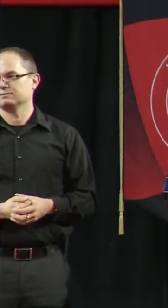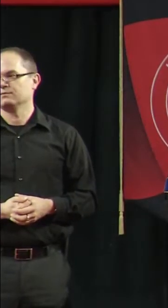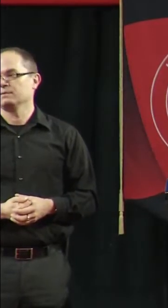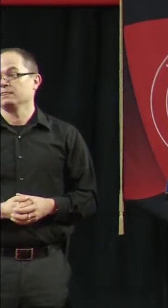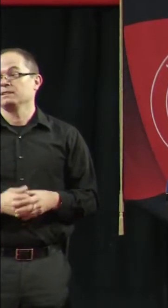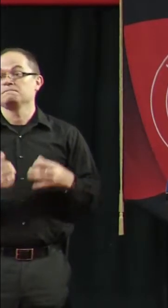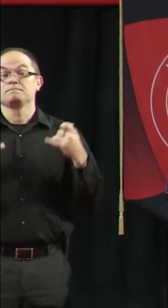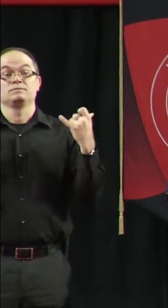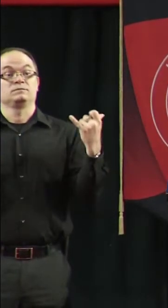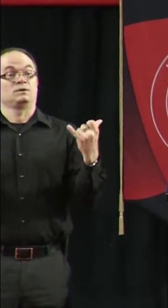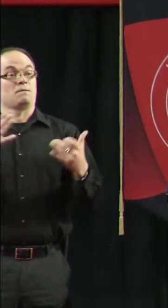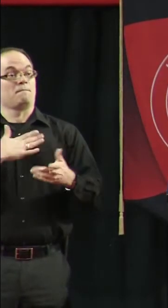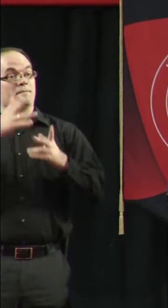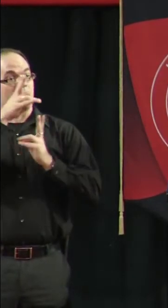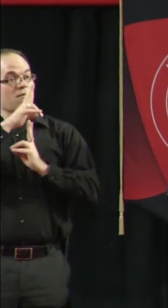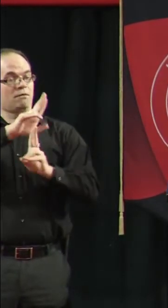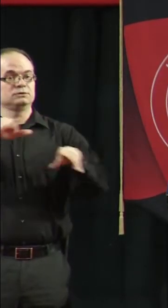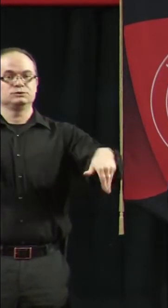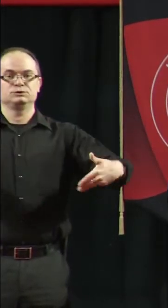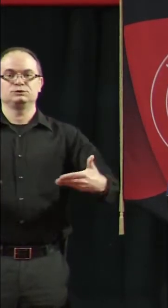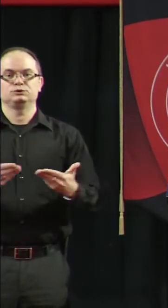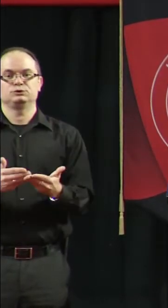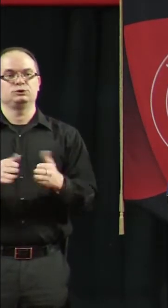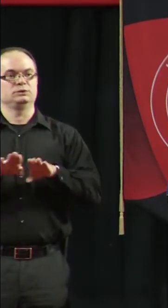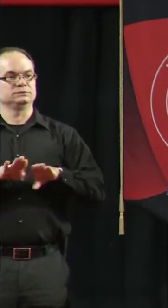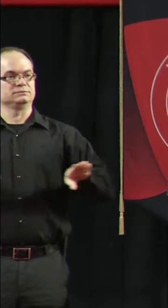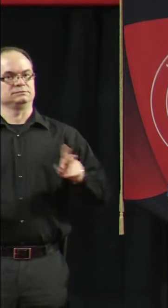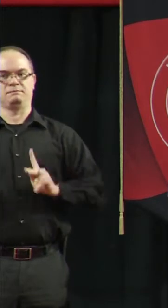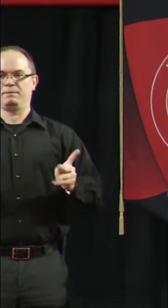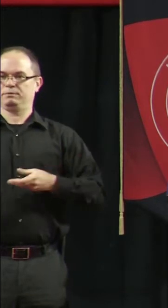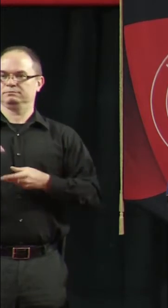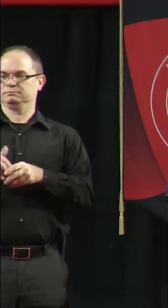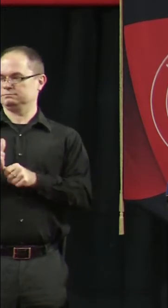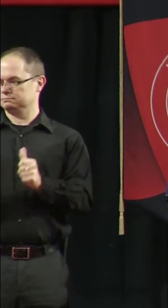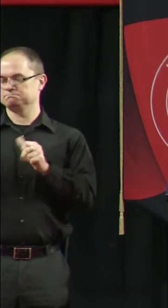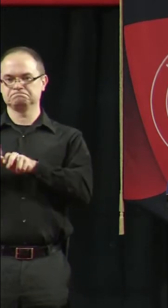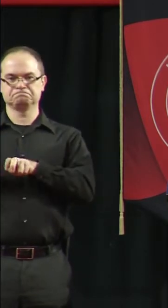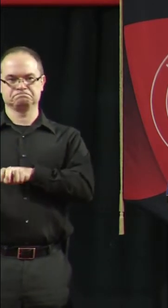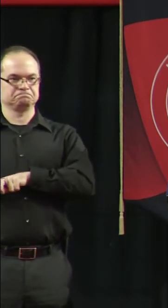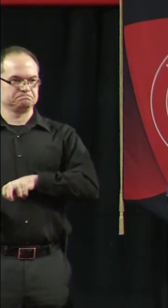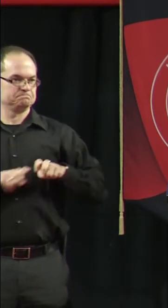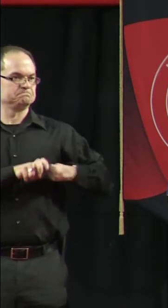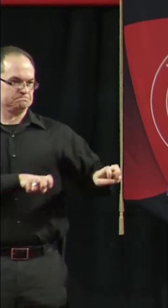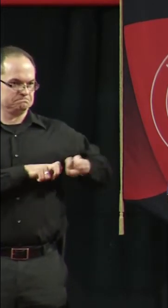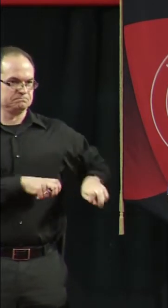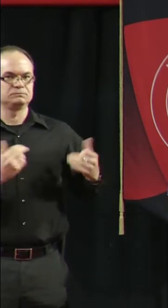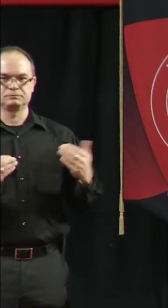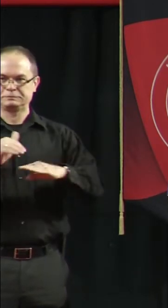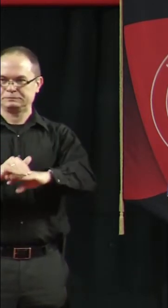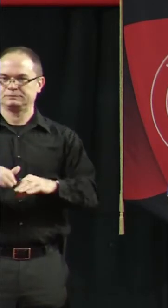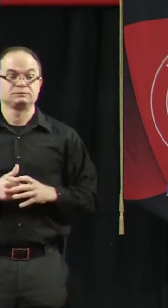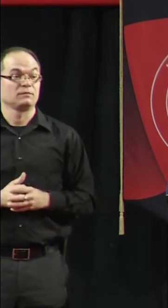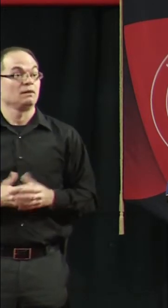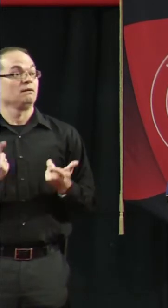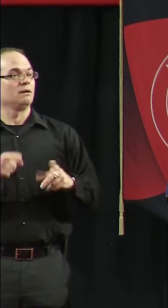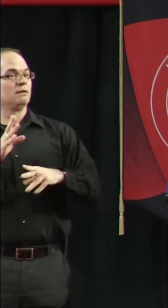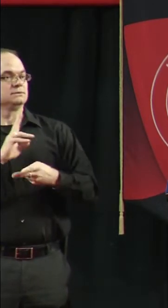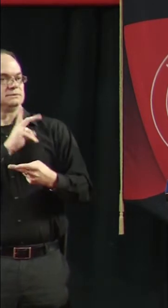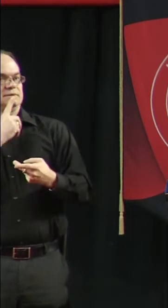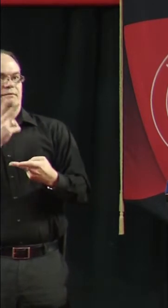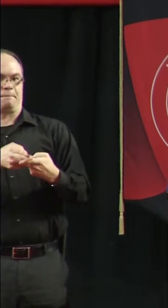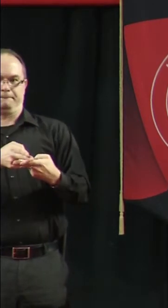At this time, it is my honor to introduce the platform participants for this evening's event. As I call your name,